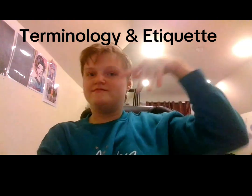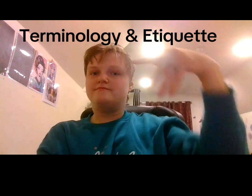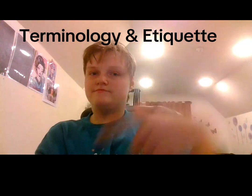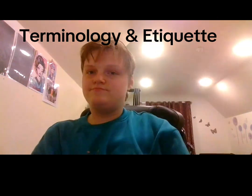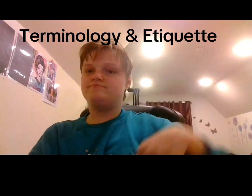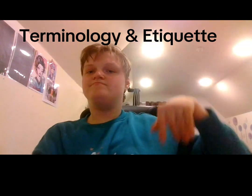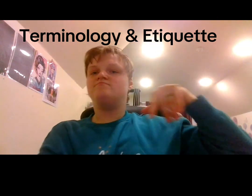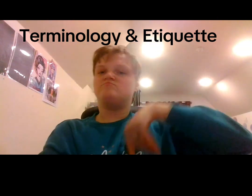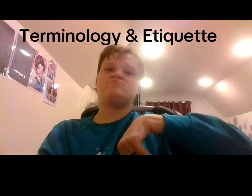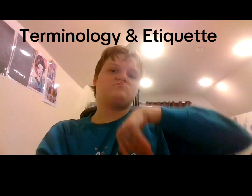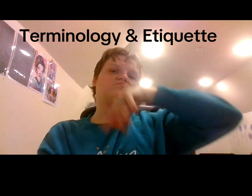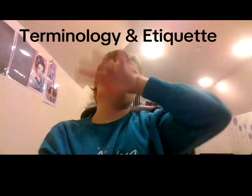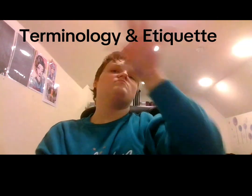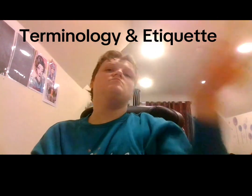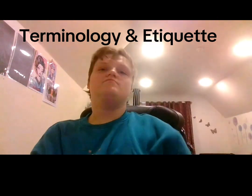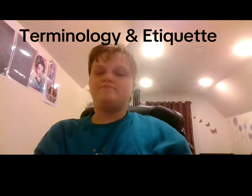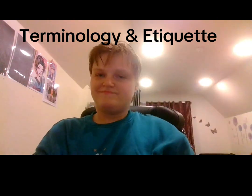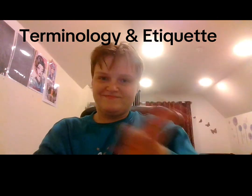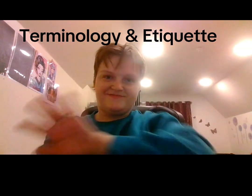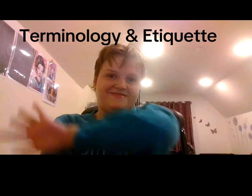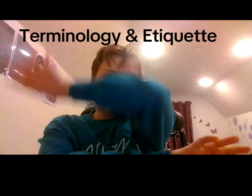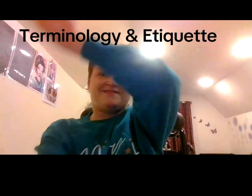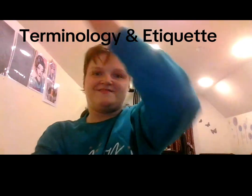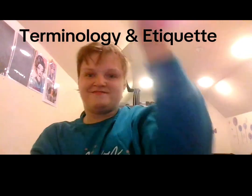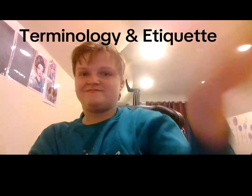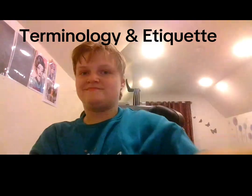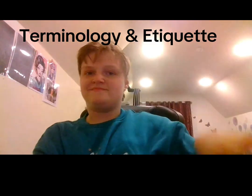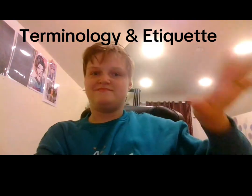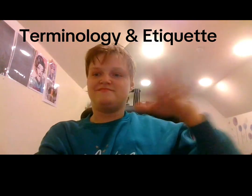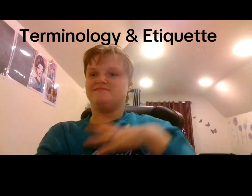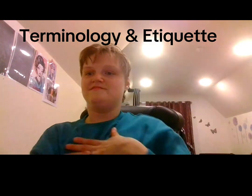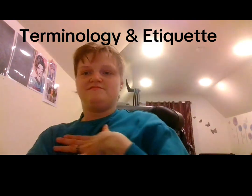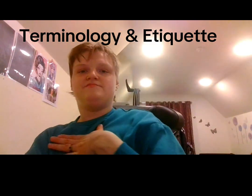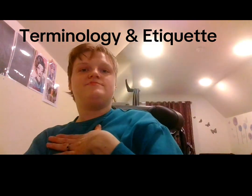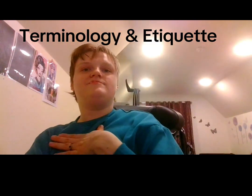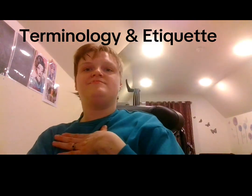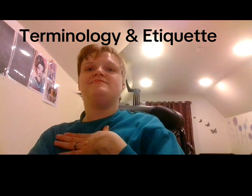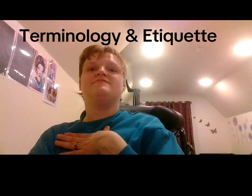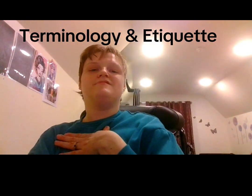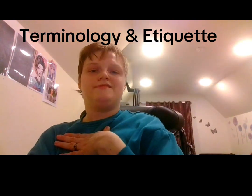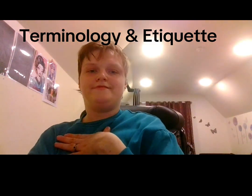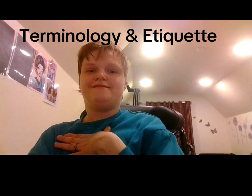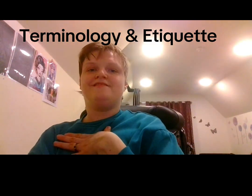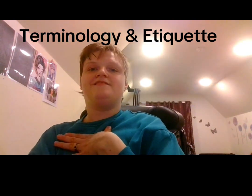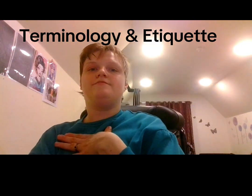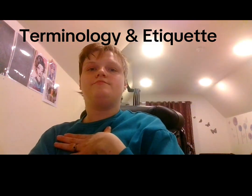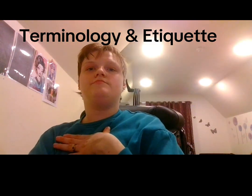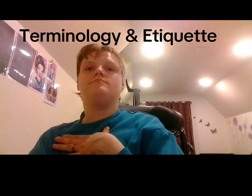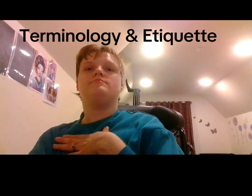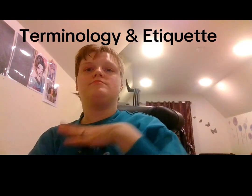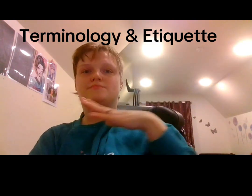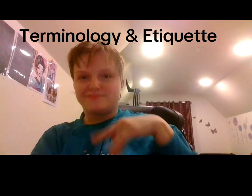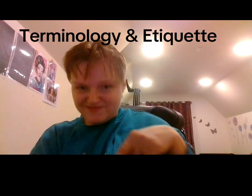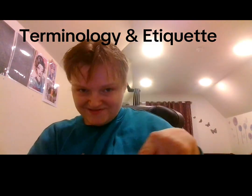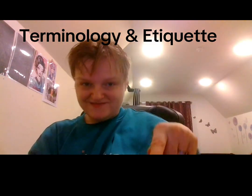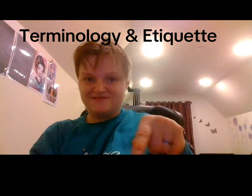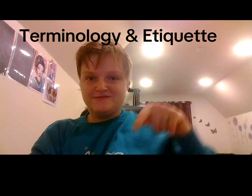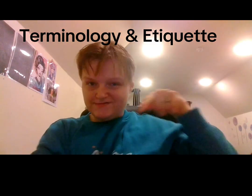and all new products that I bring out on my website. And again, this is